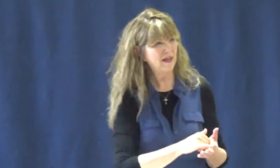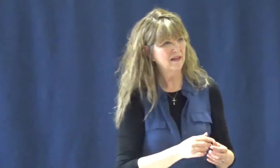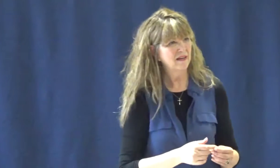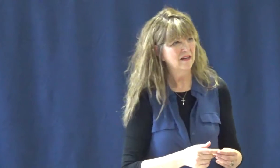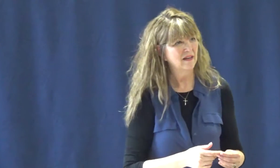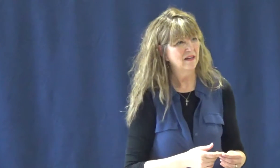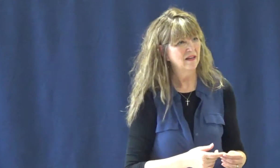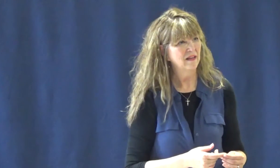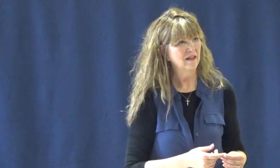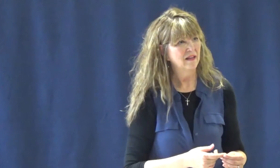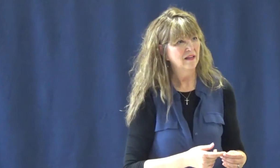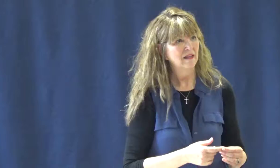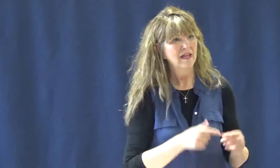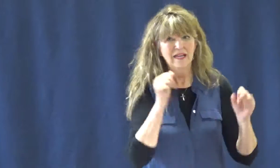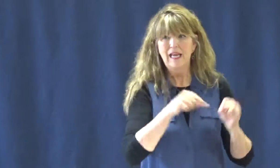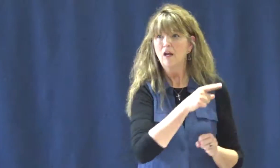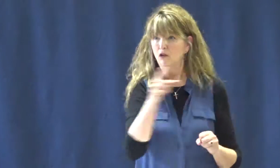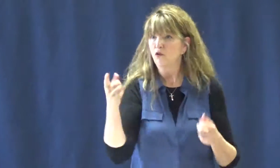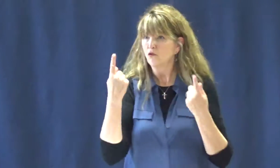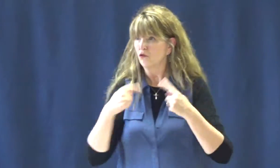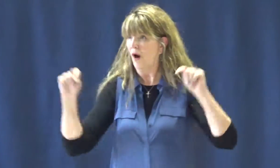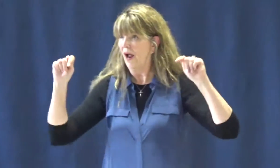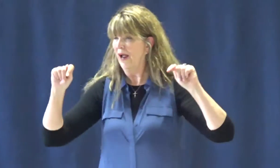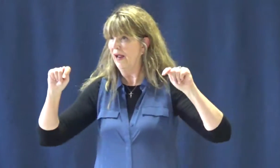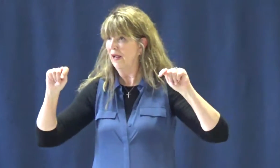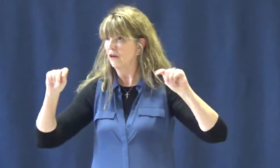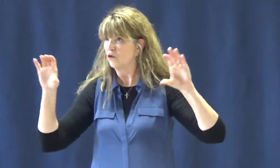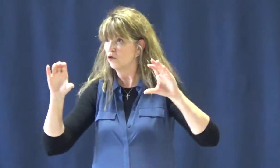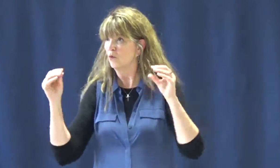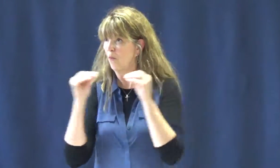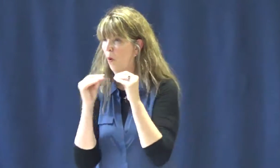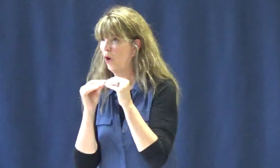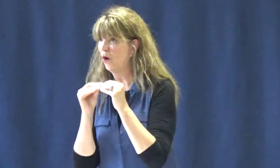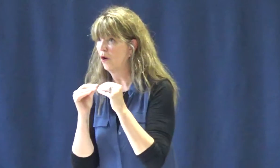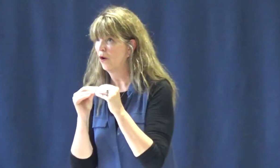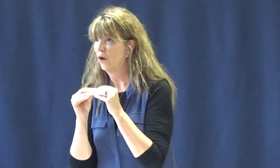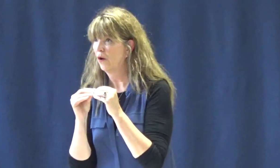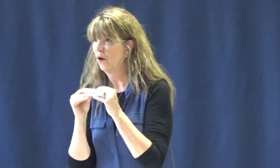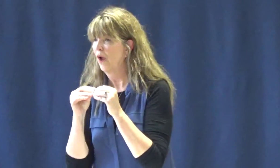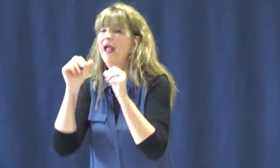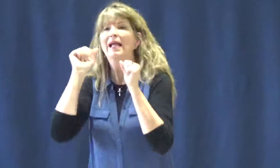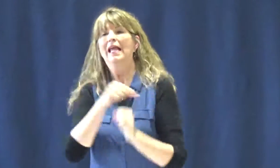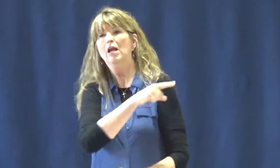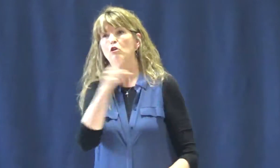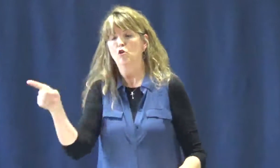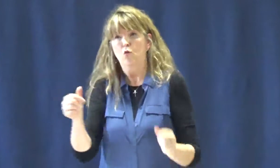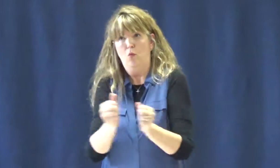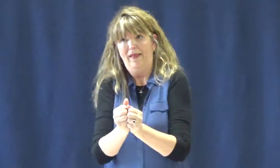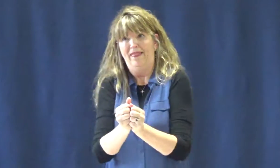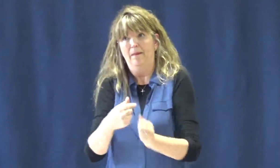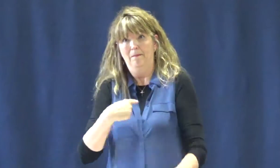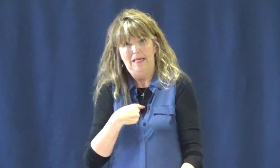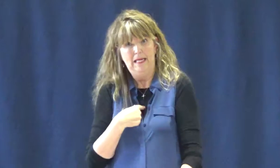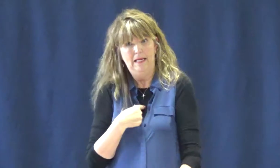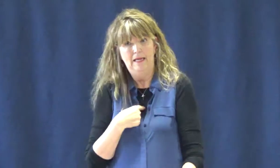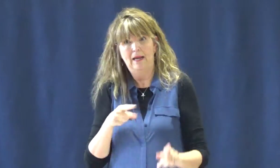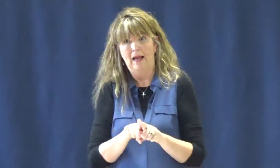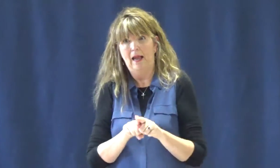Can you do that? Can you try? Can you try to do more? Can you try to